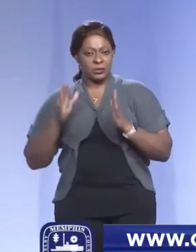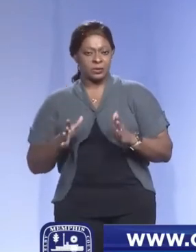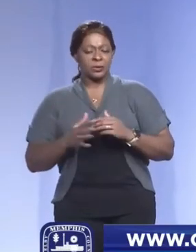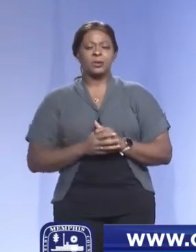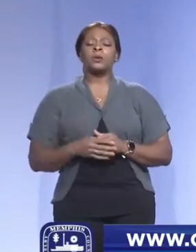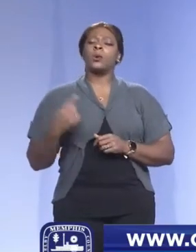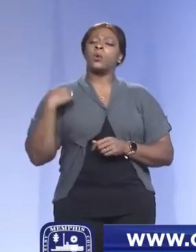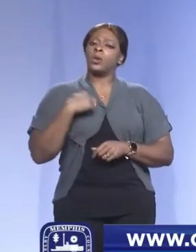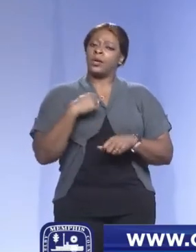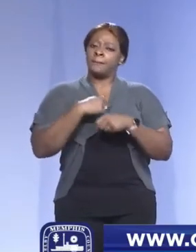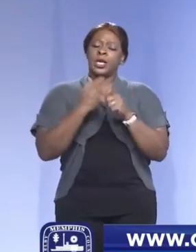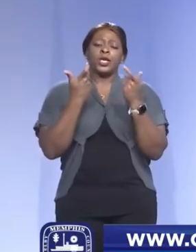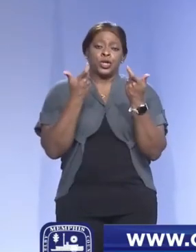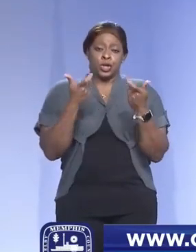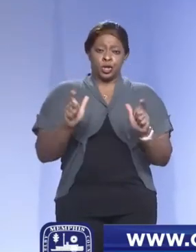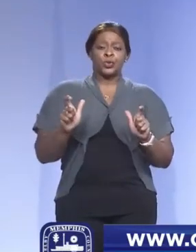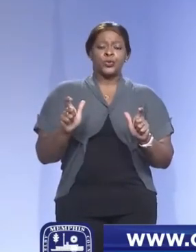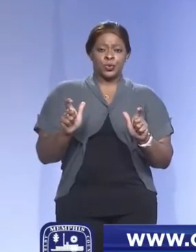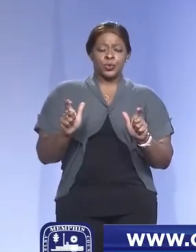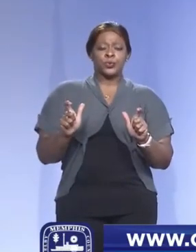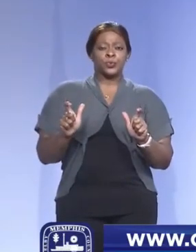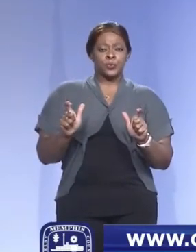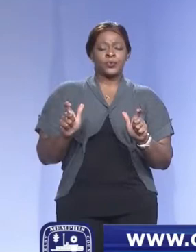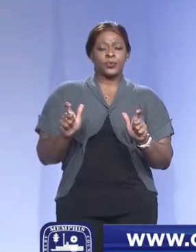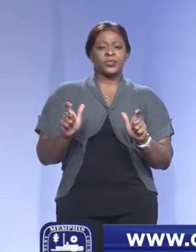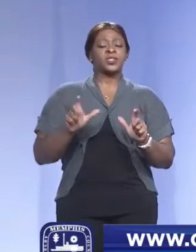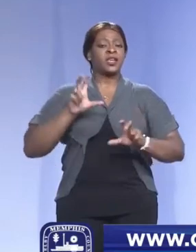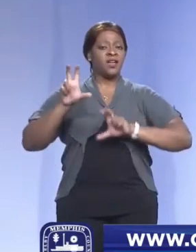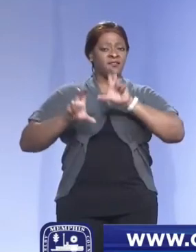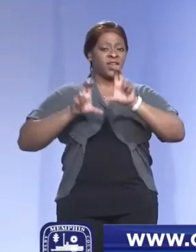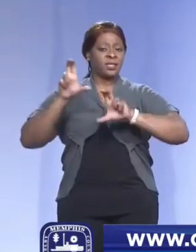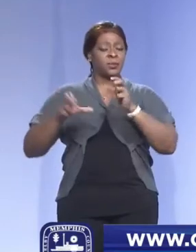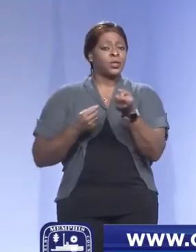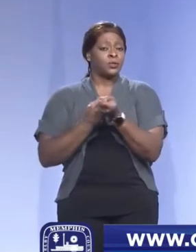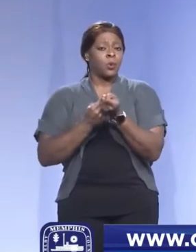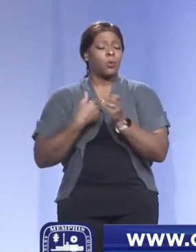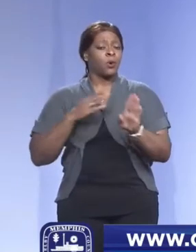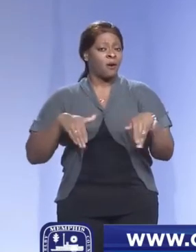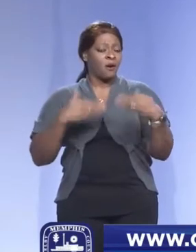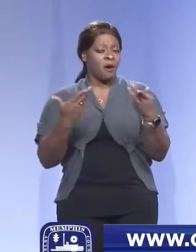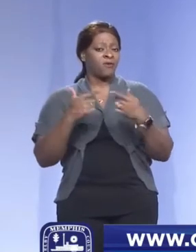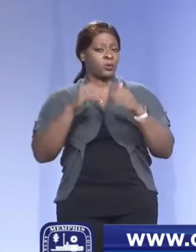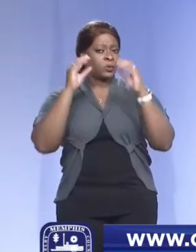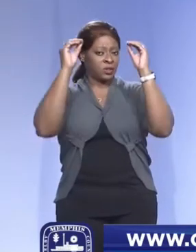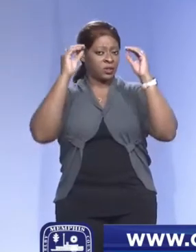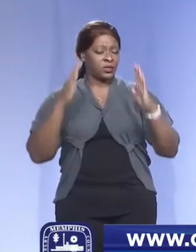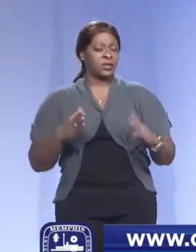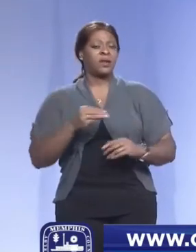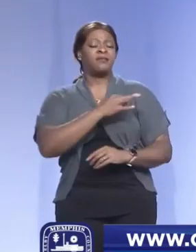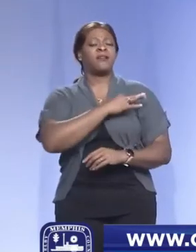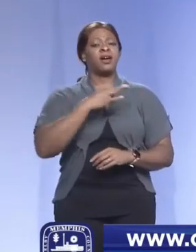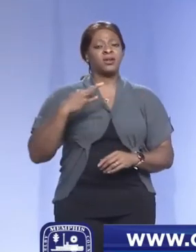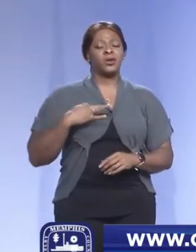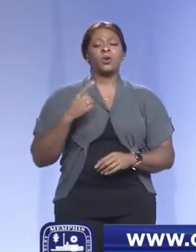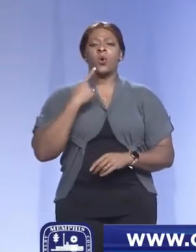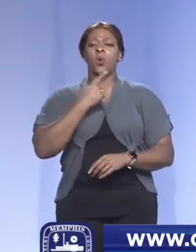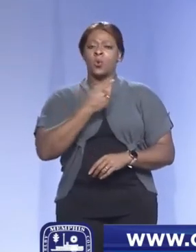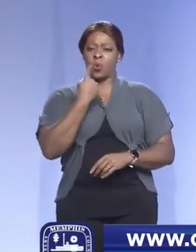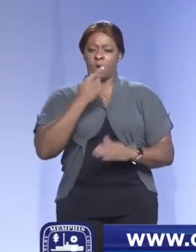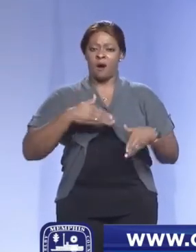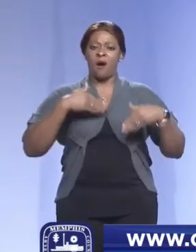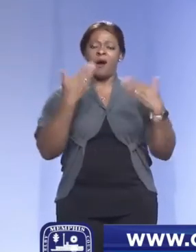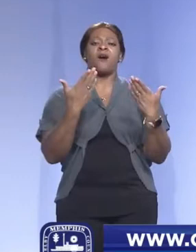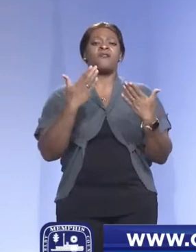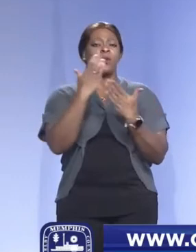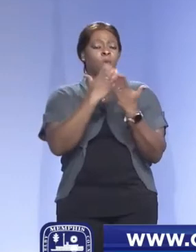We've also made a significant investment in the support we can offer our teachers and faculty who are offering course